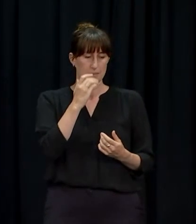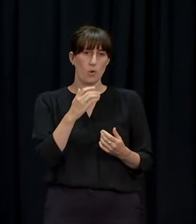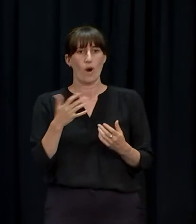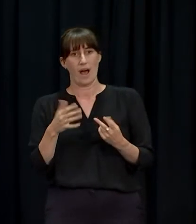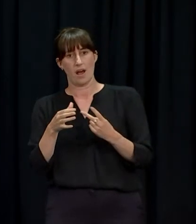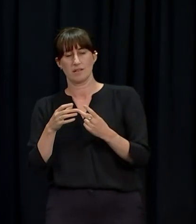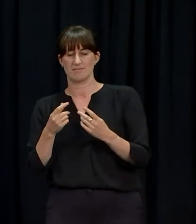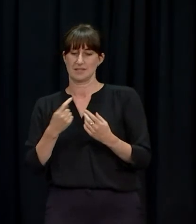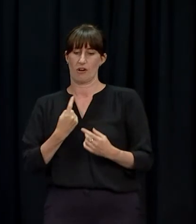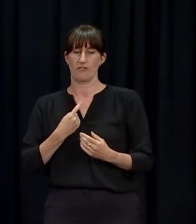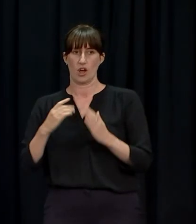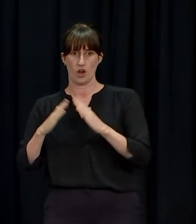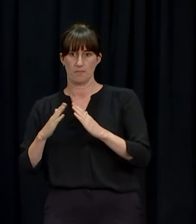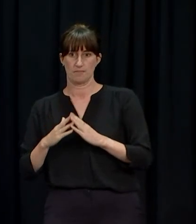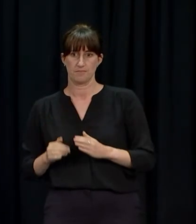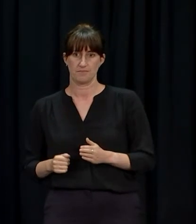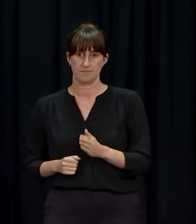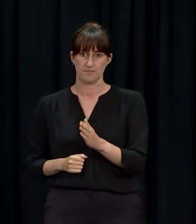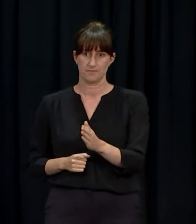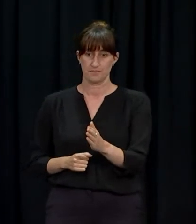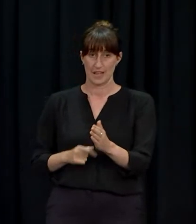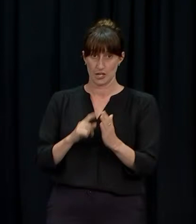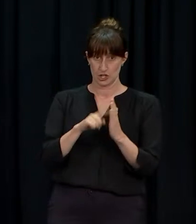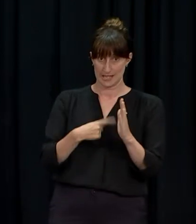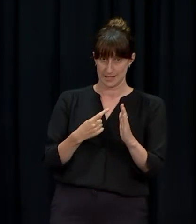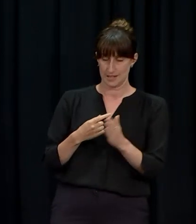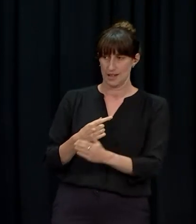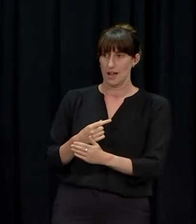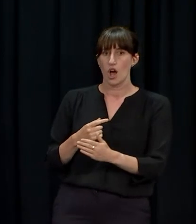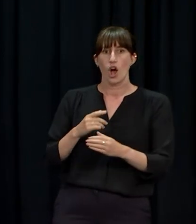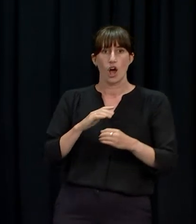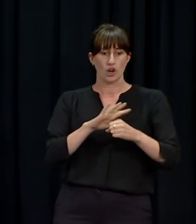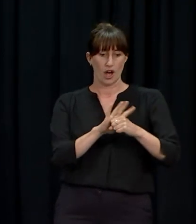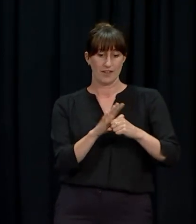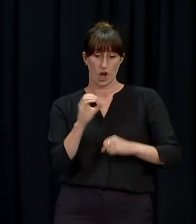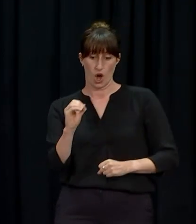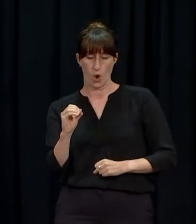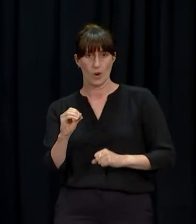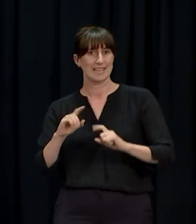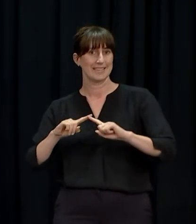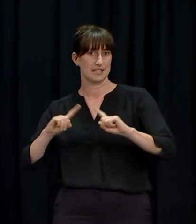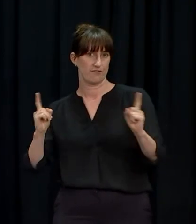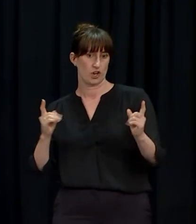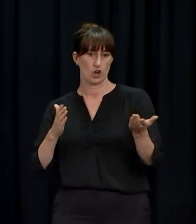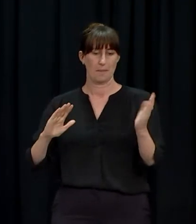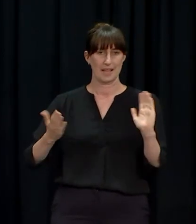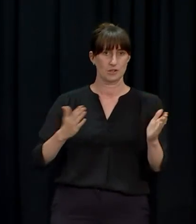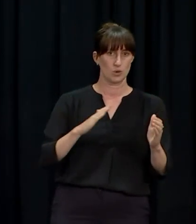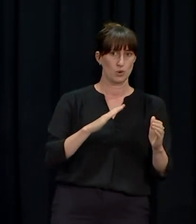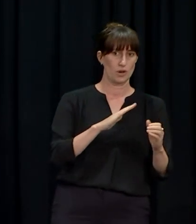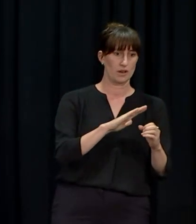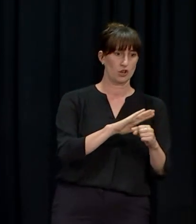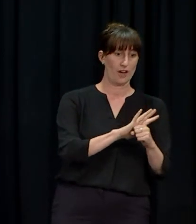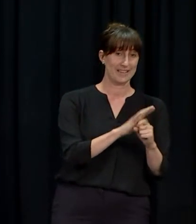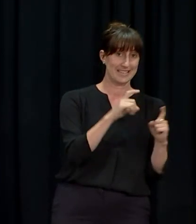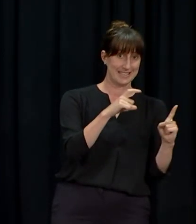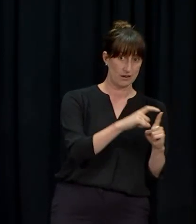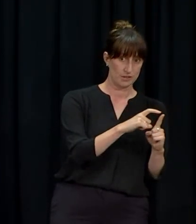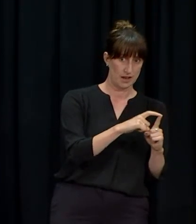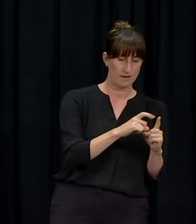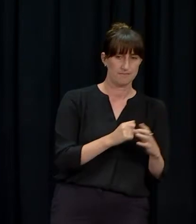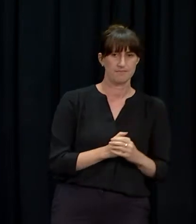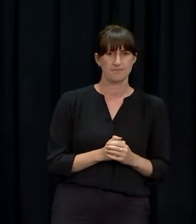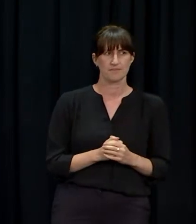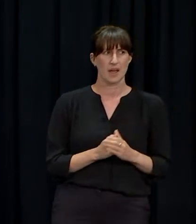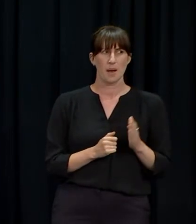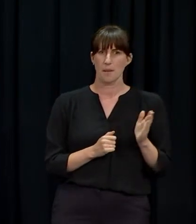Minister, to point out that Omicron is a different foe to Delta. Yet Dr. Bloomfield just said that when it came to the Māori